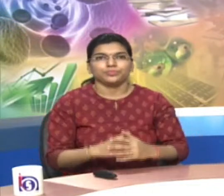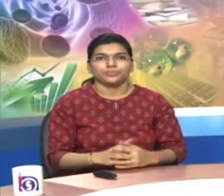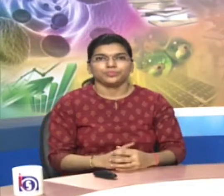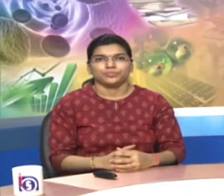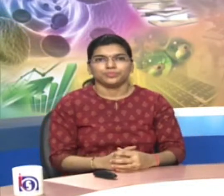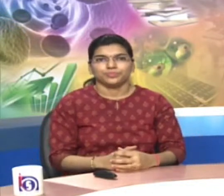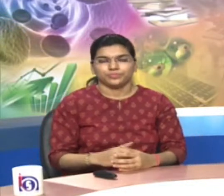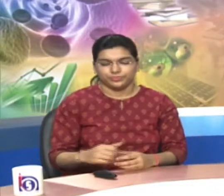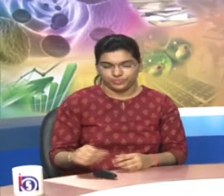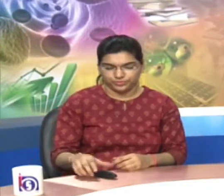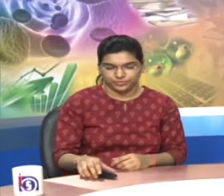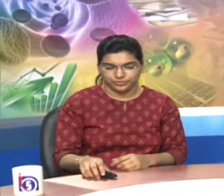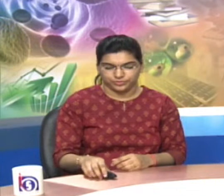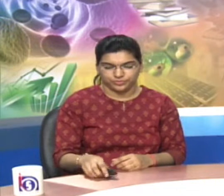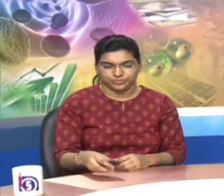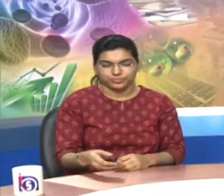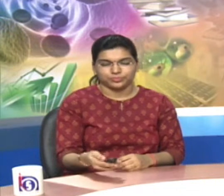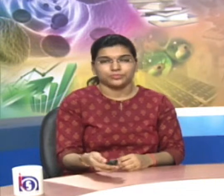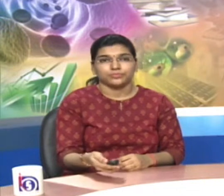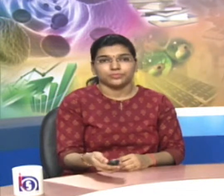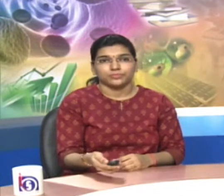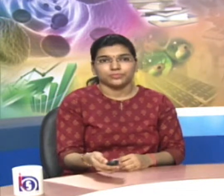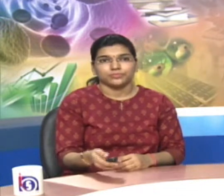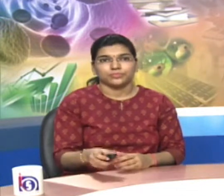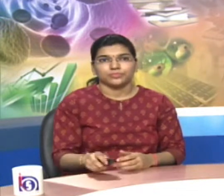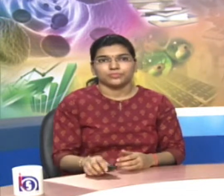border. I would be explaining them now.